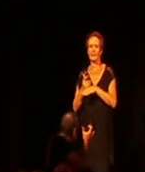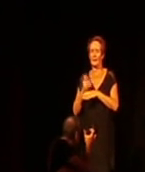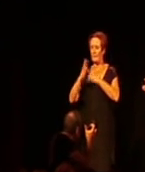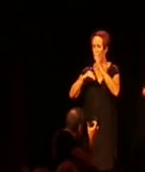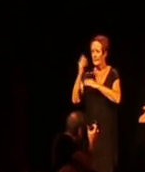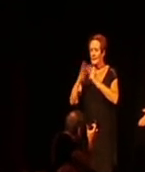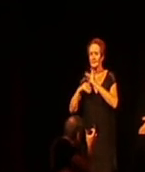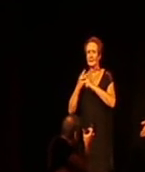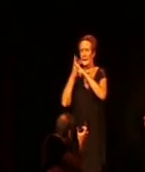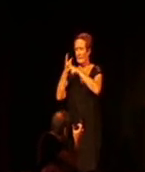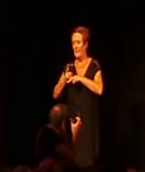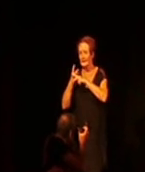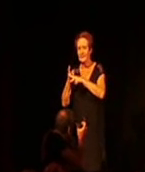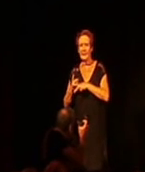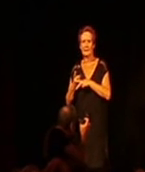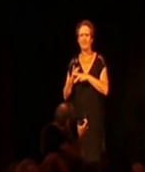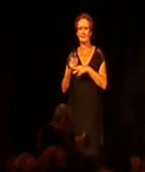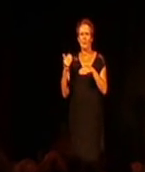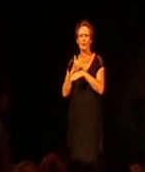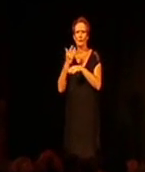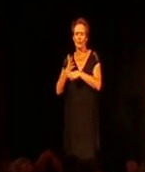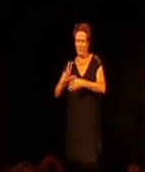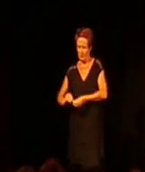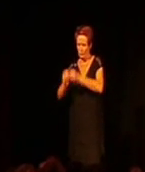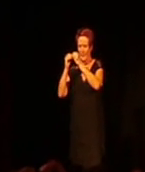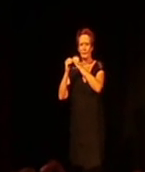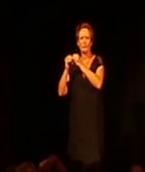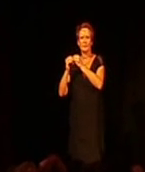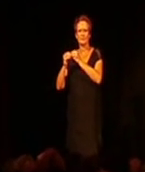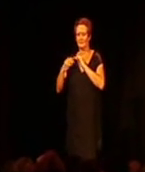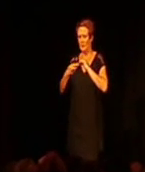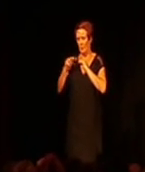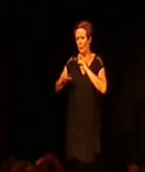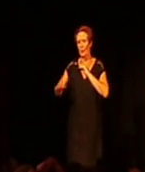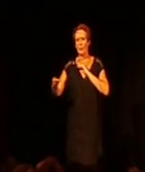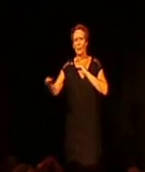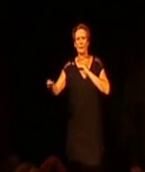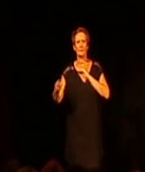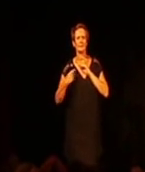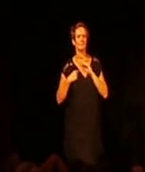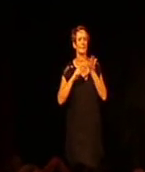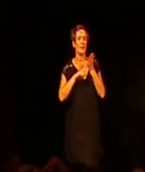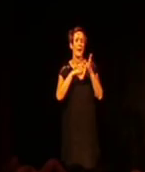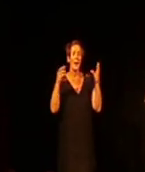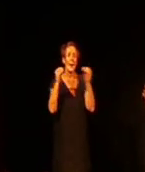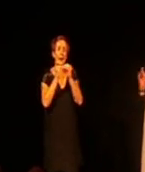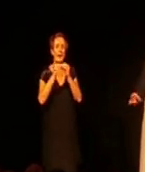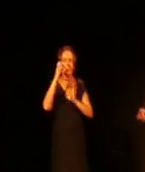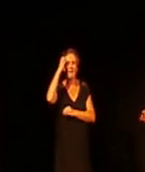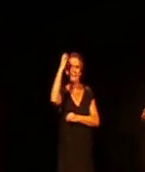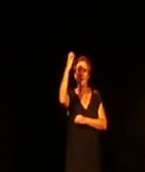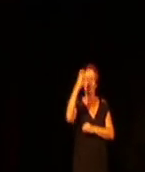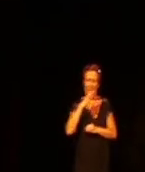properties. You've got a whole job creation all down the supply chain. I want a Labour government that makes the